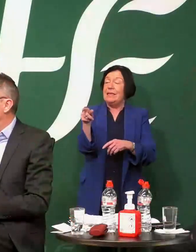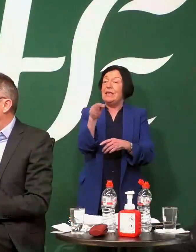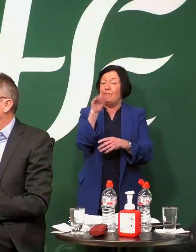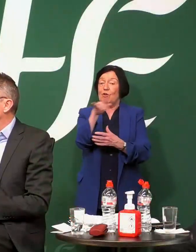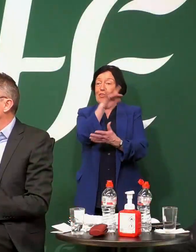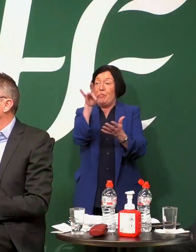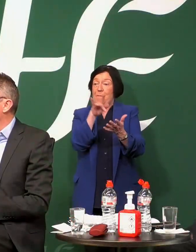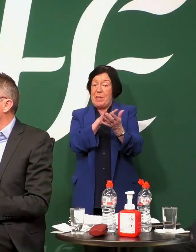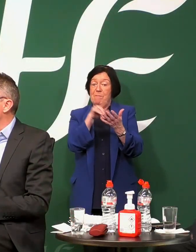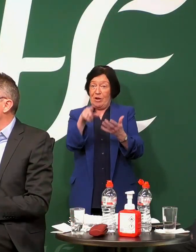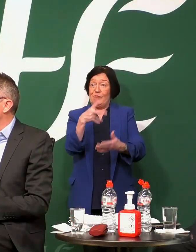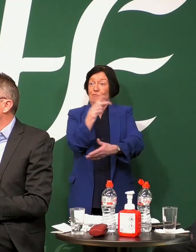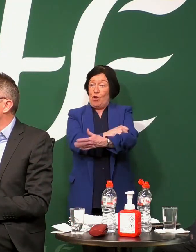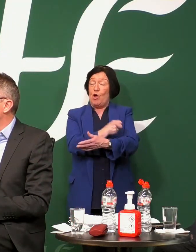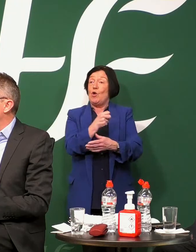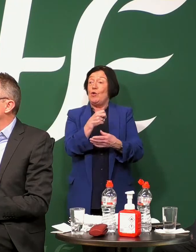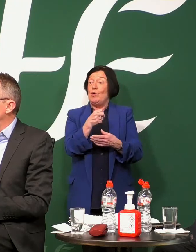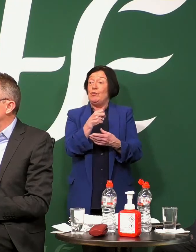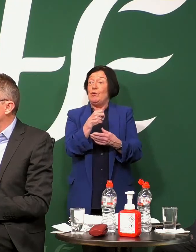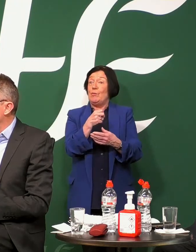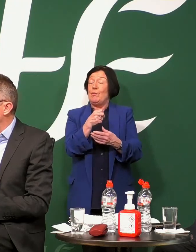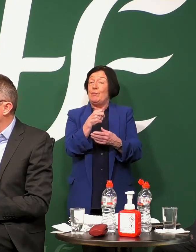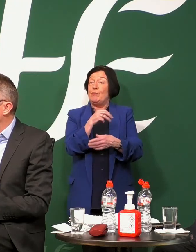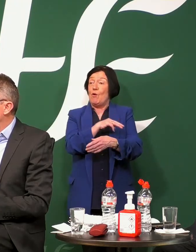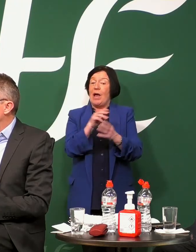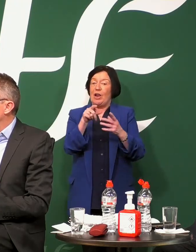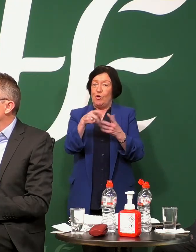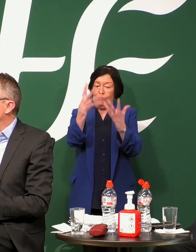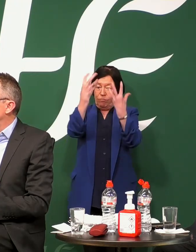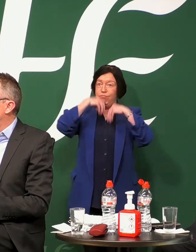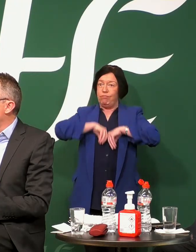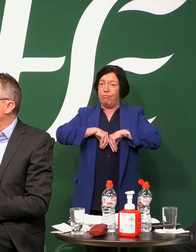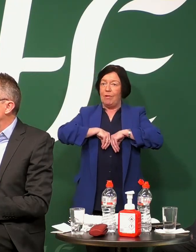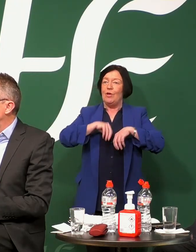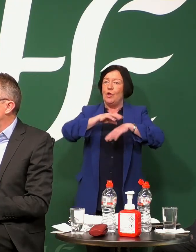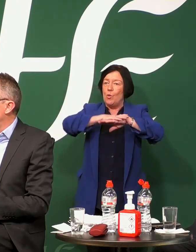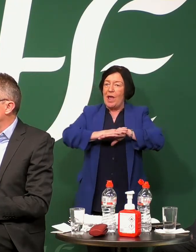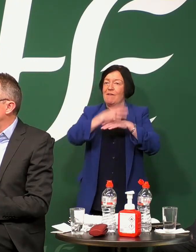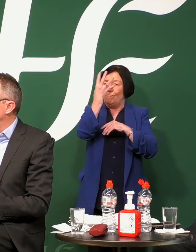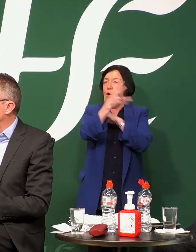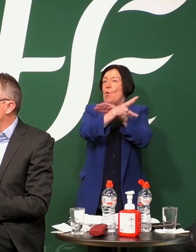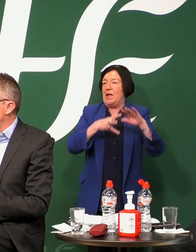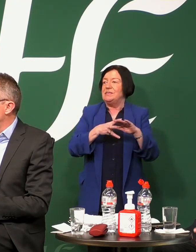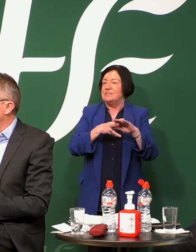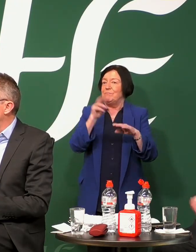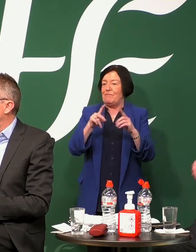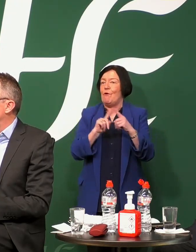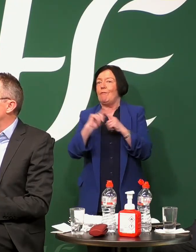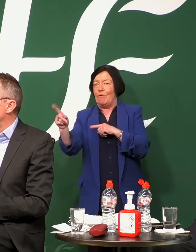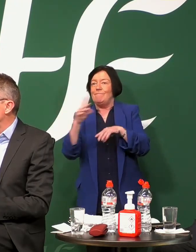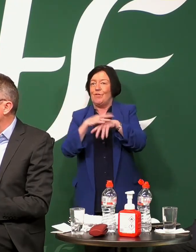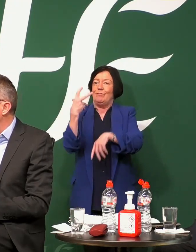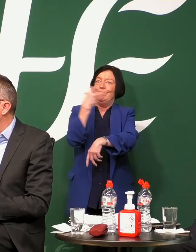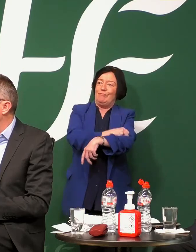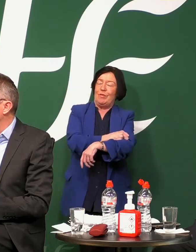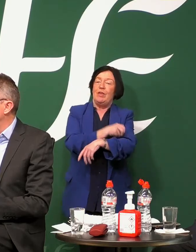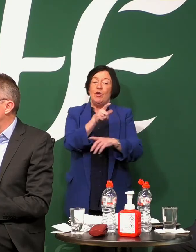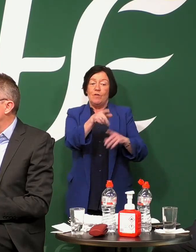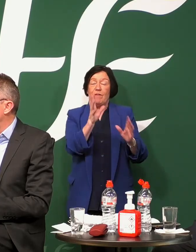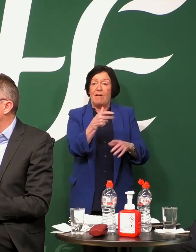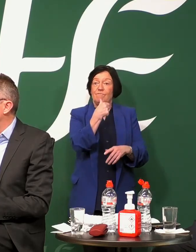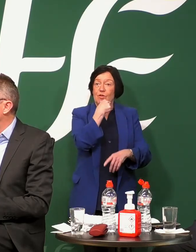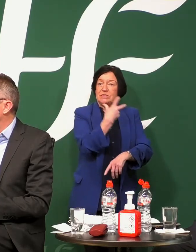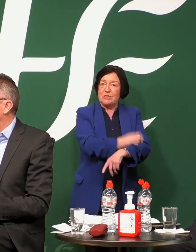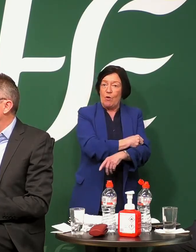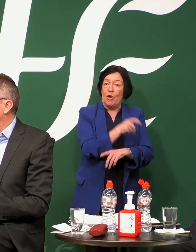your primary vaccination course and you get COVID, then you wait 4 weeks before completing the course. So if you've had the first dose, you